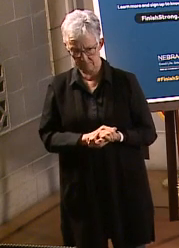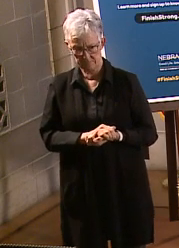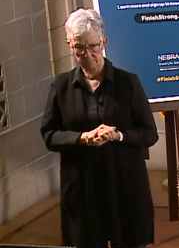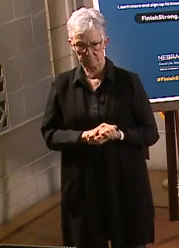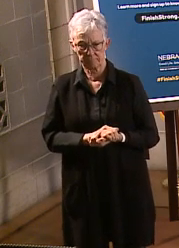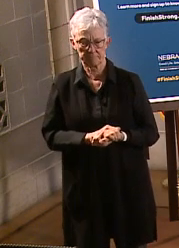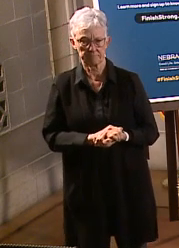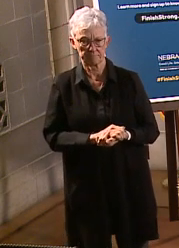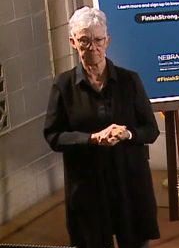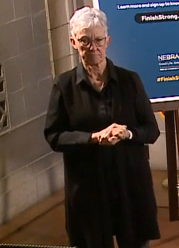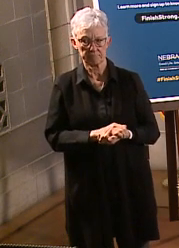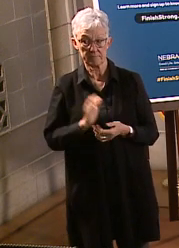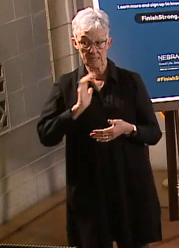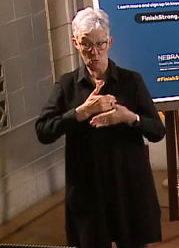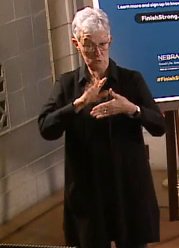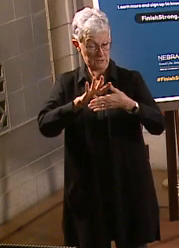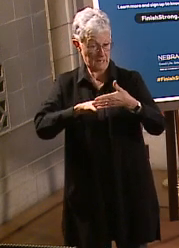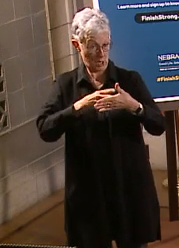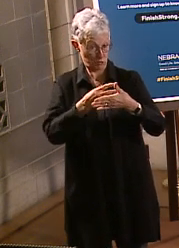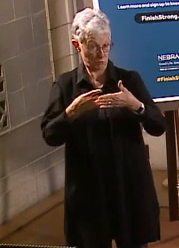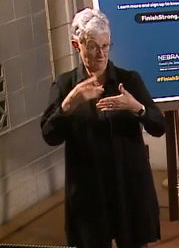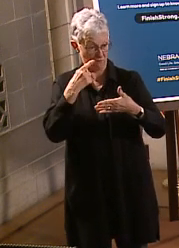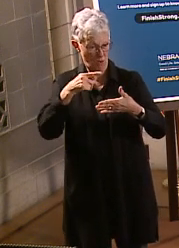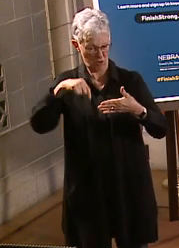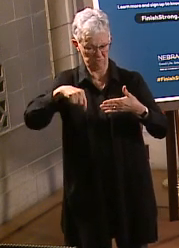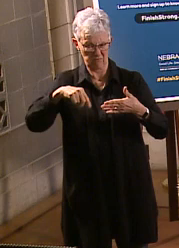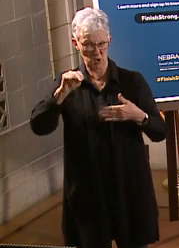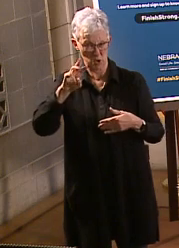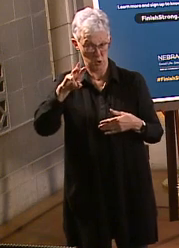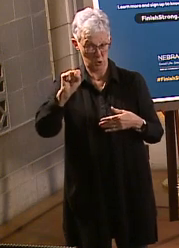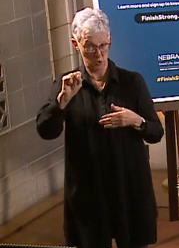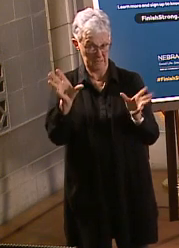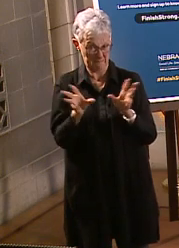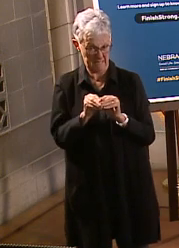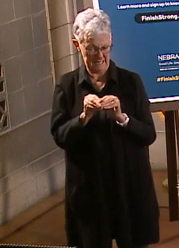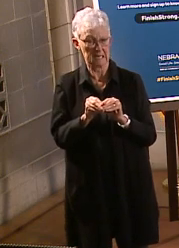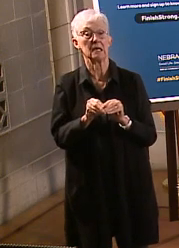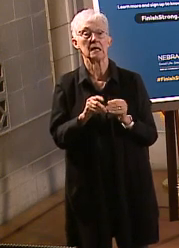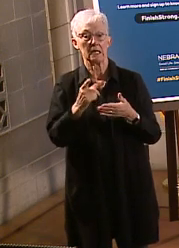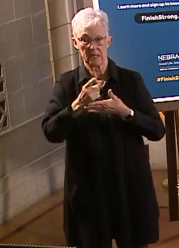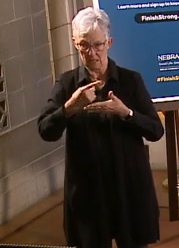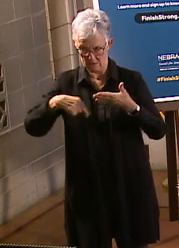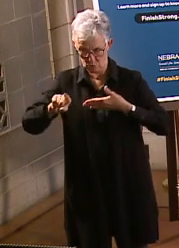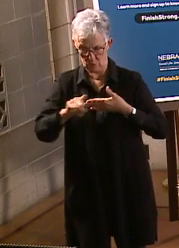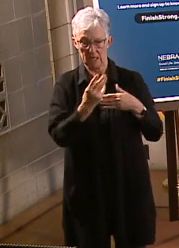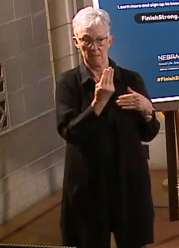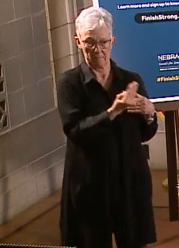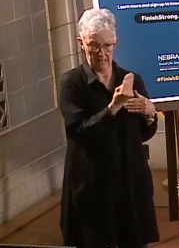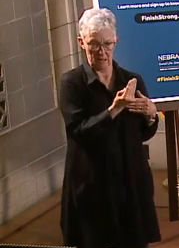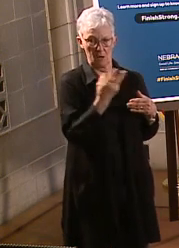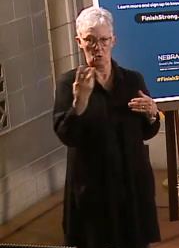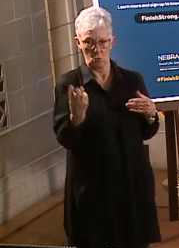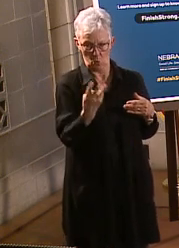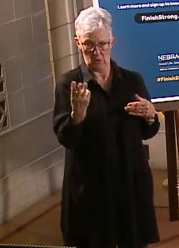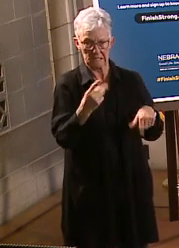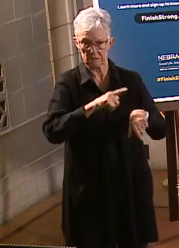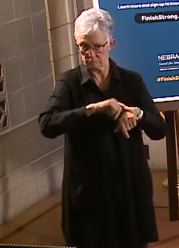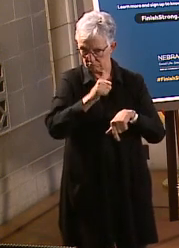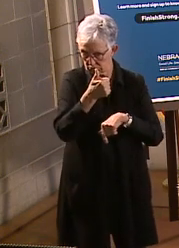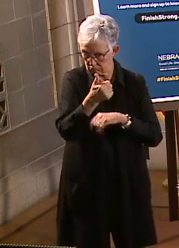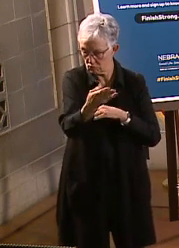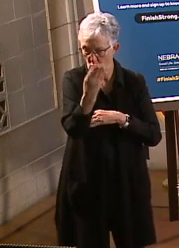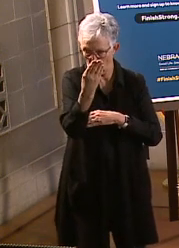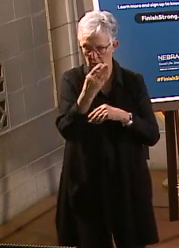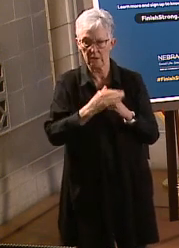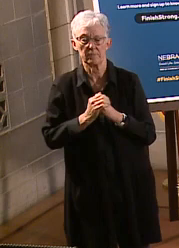so upcoming schedule, news conference 10 a.m. on Monday and Wednesday, and then I'll have my call-in show that's